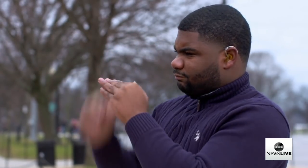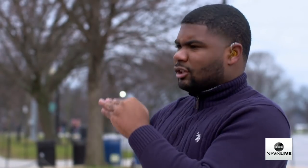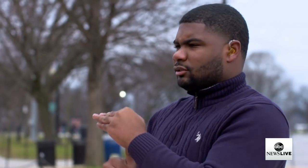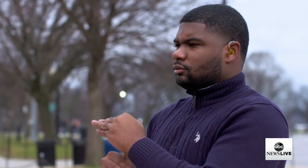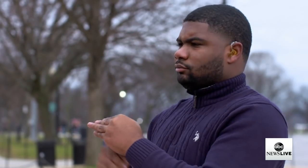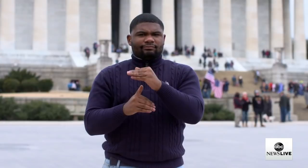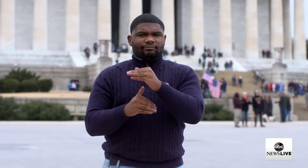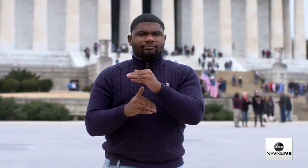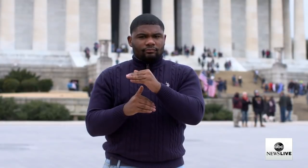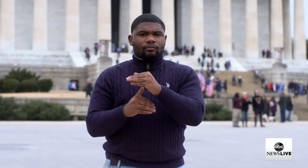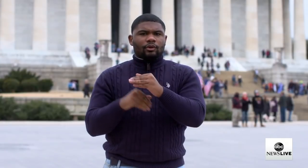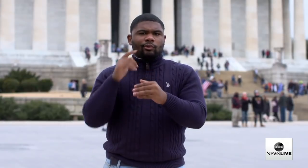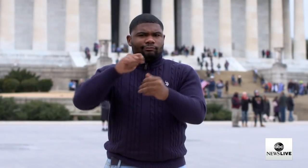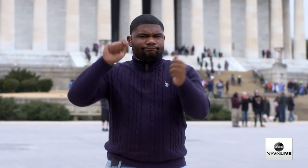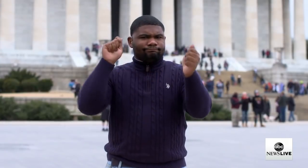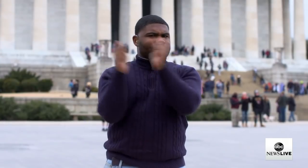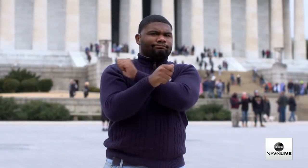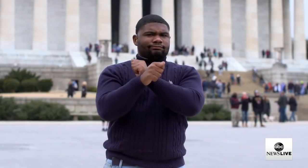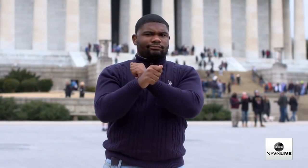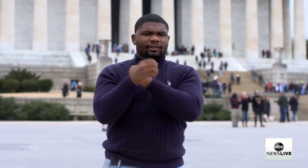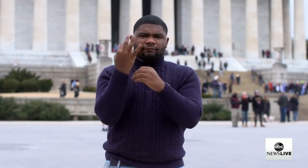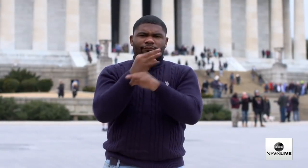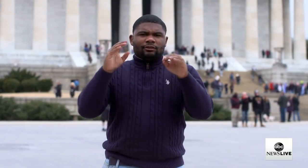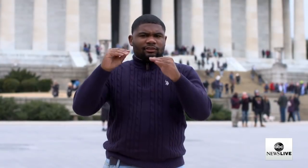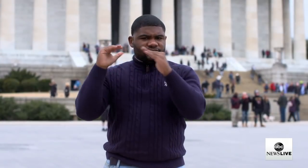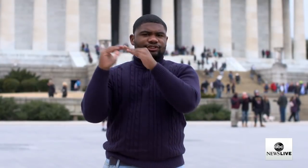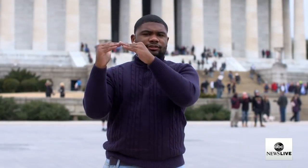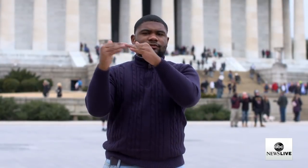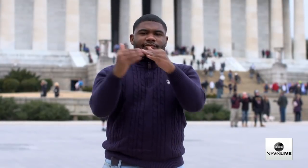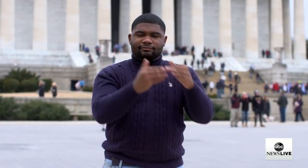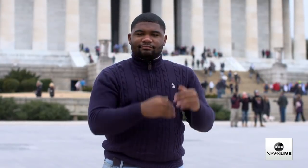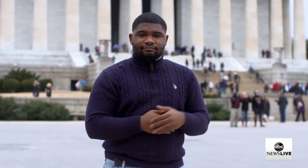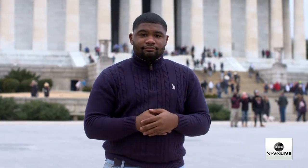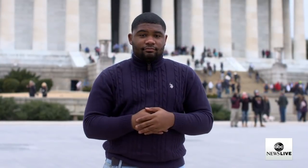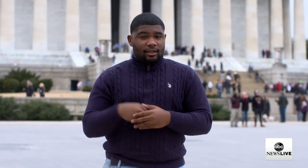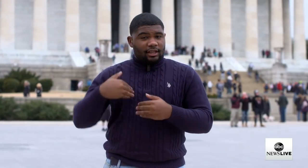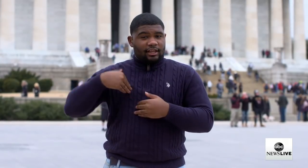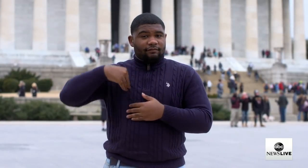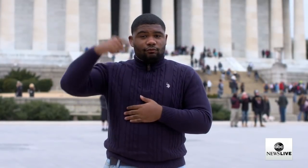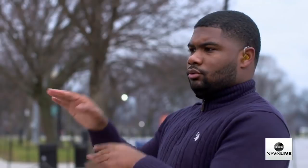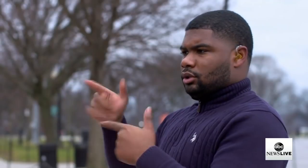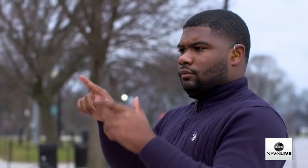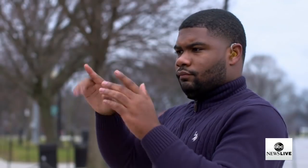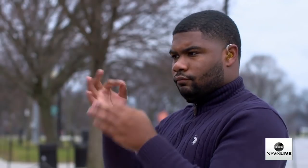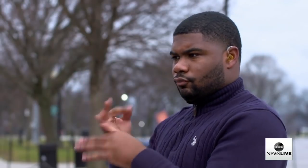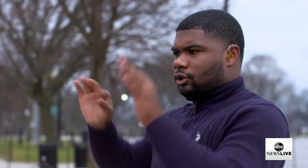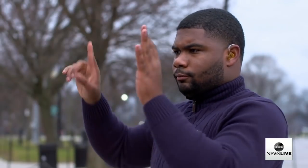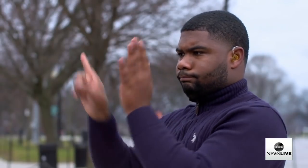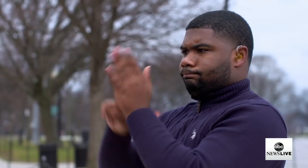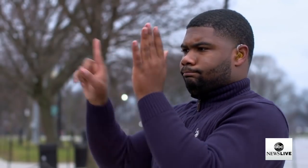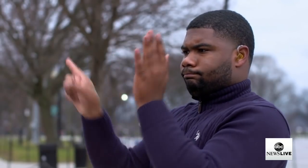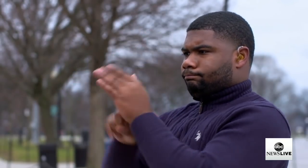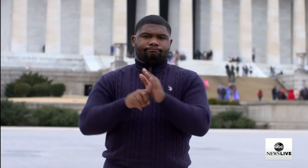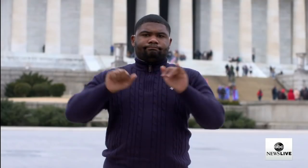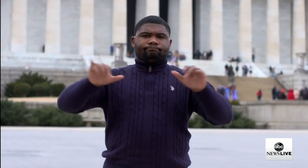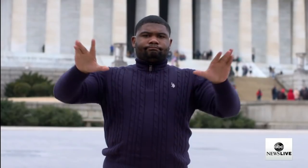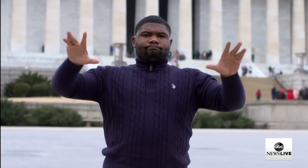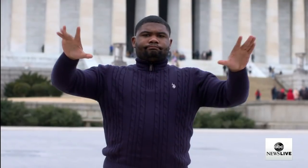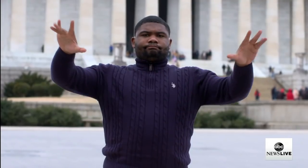Mississippi. Empowered by these significant signs of our time. From every mountainside let freedom ring. And